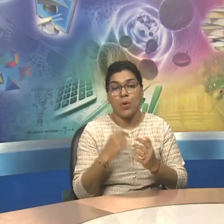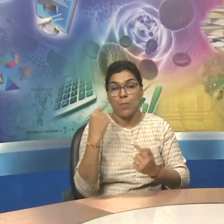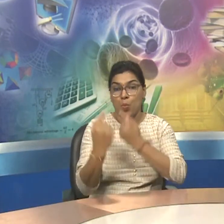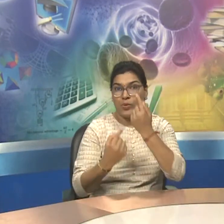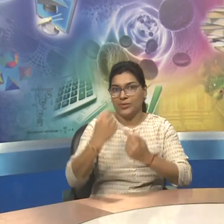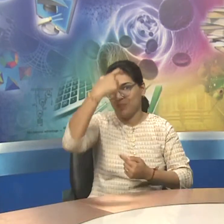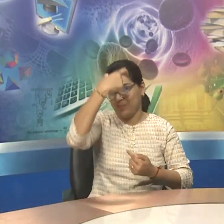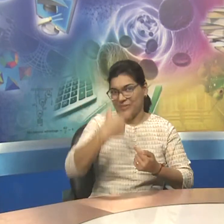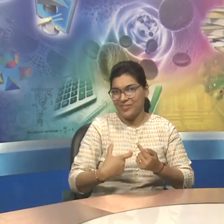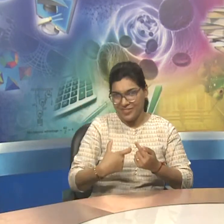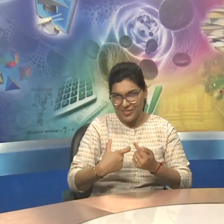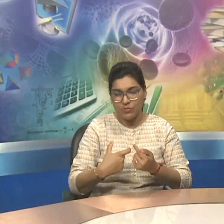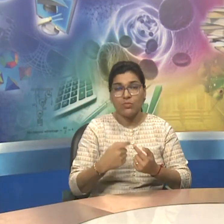at all levels